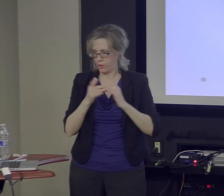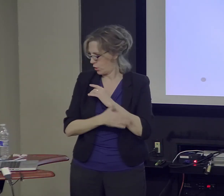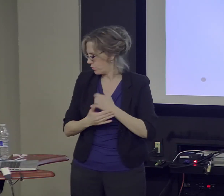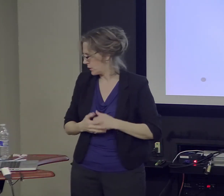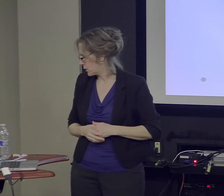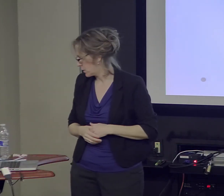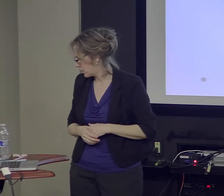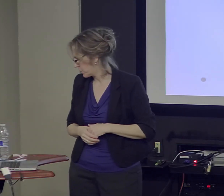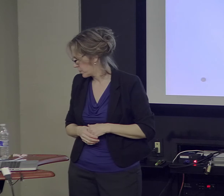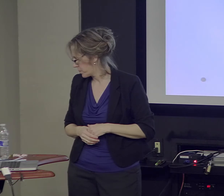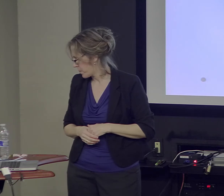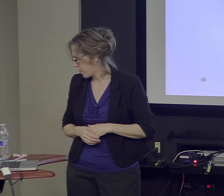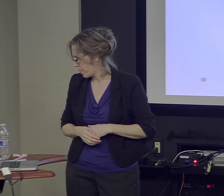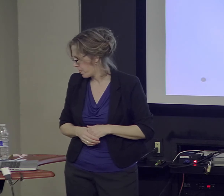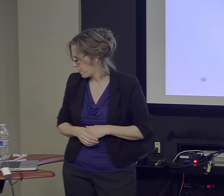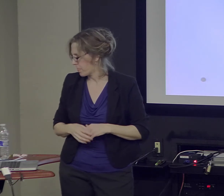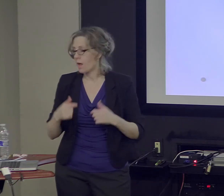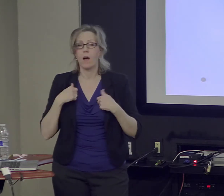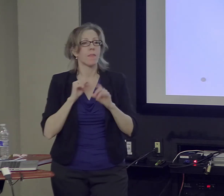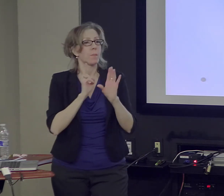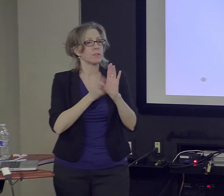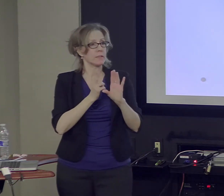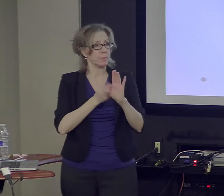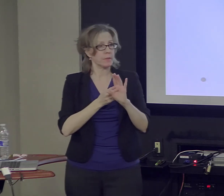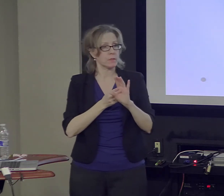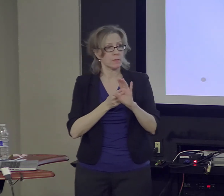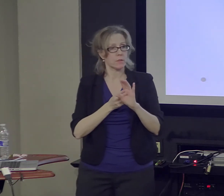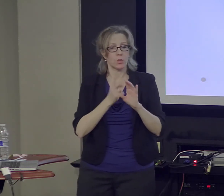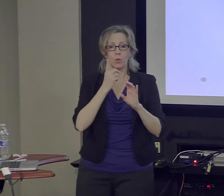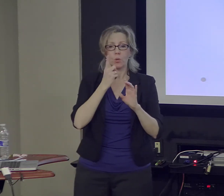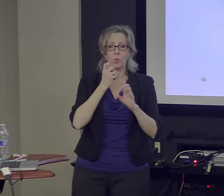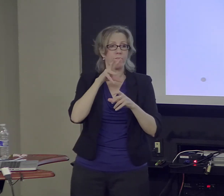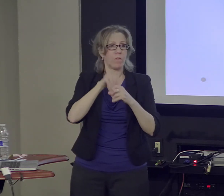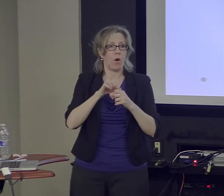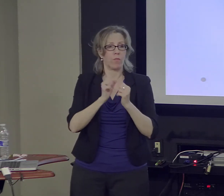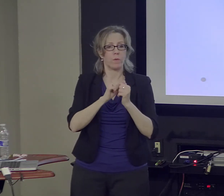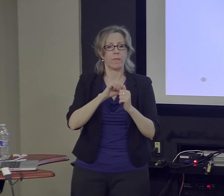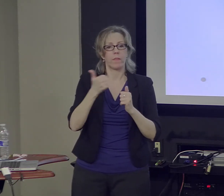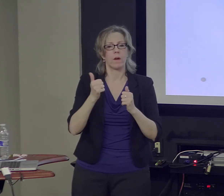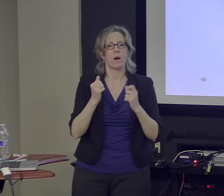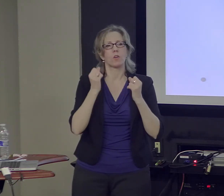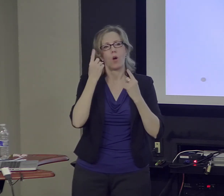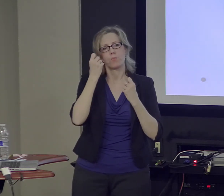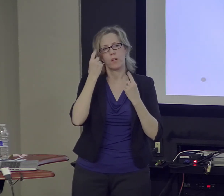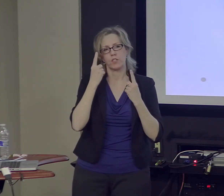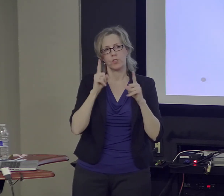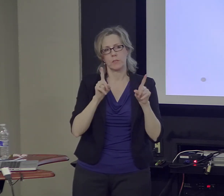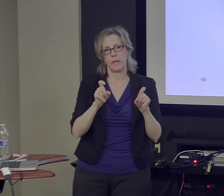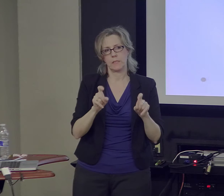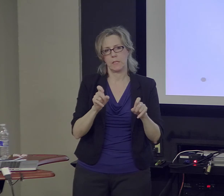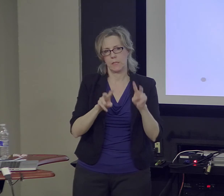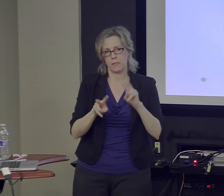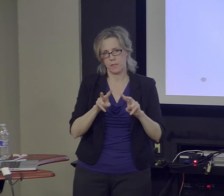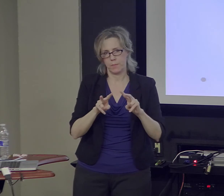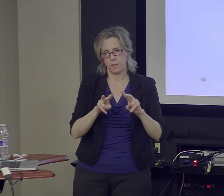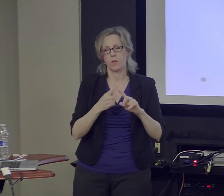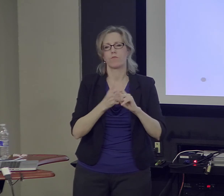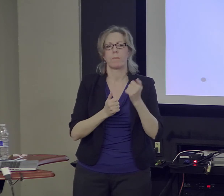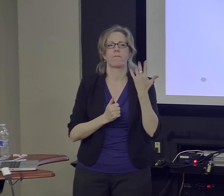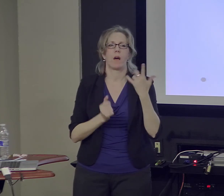countries, so really globally. And then also take a look at the participants. The participants will